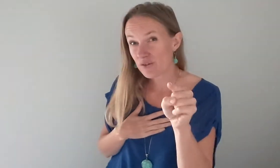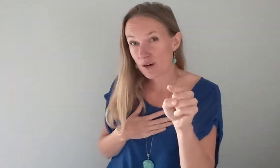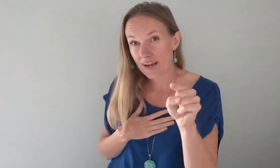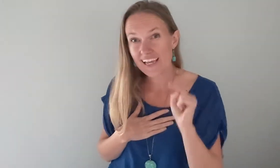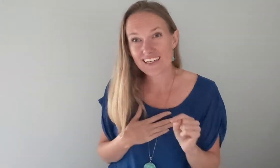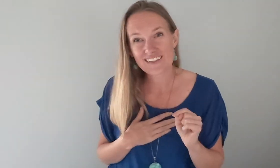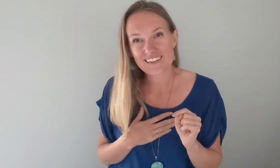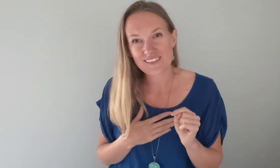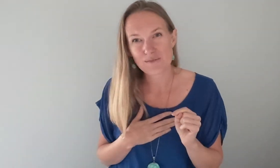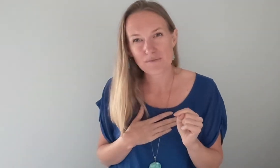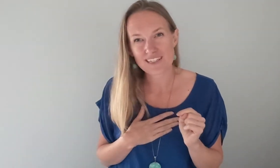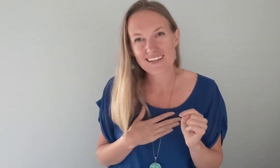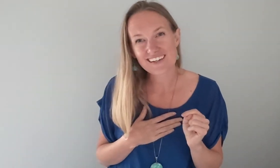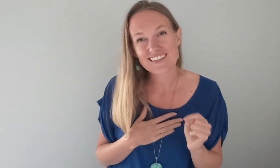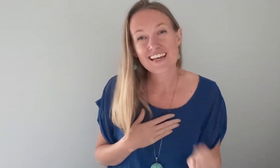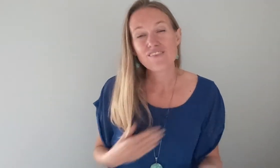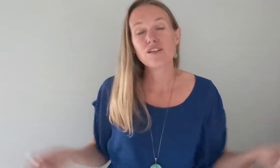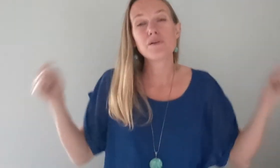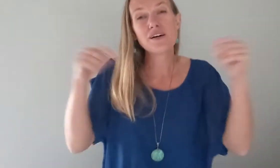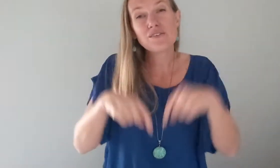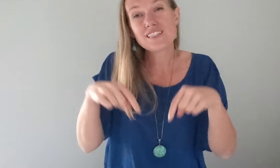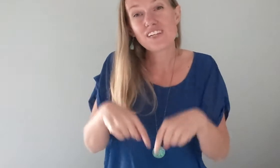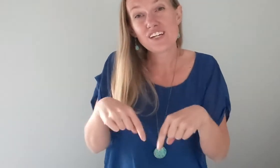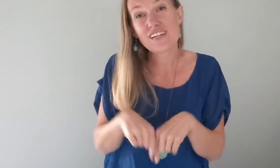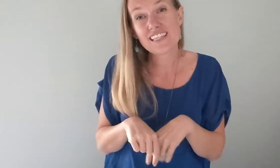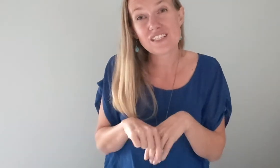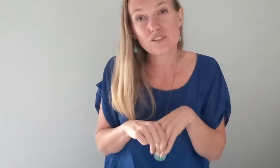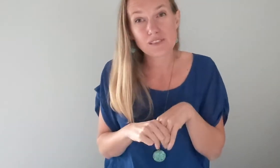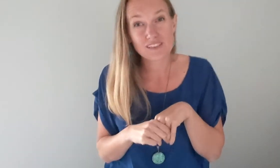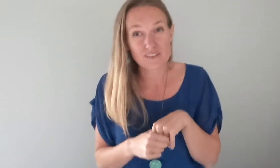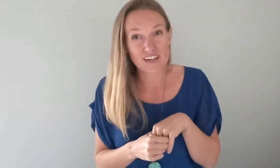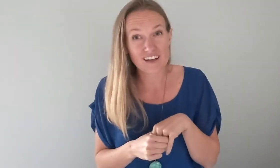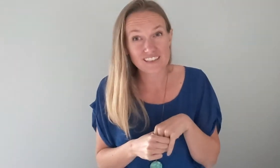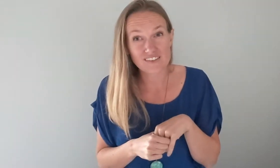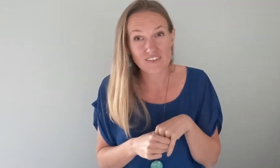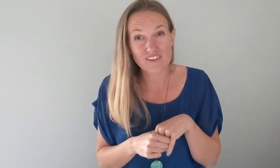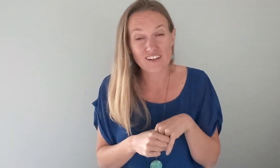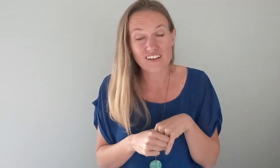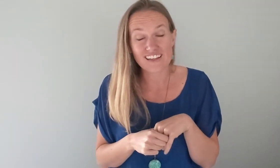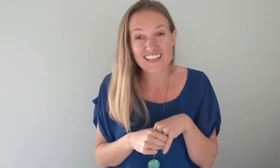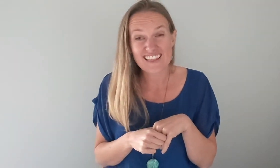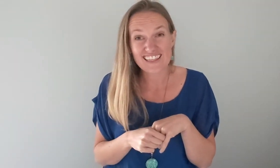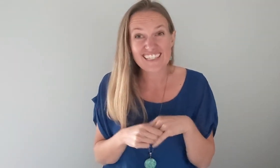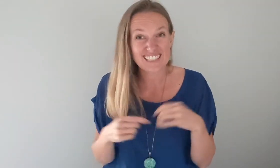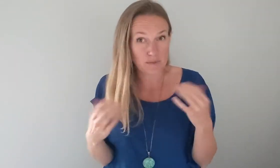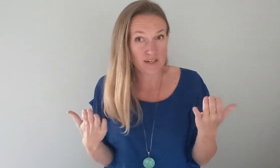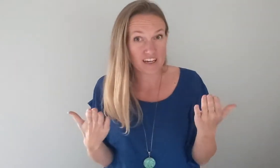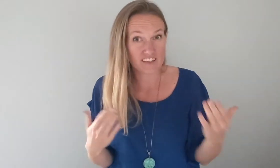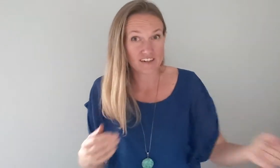are right-handed, you're going to mirror my signs. If you look below this video in the description, you'll find lots of helpful links, like printing off the lyrics.